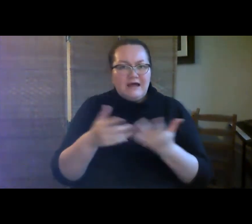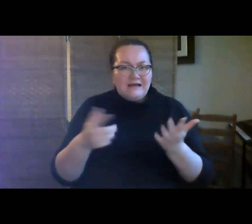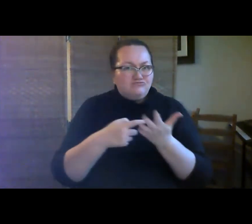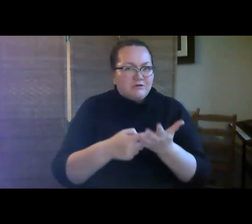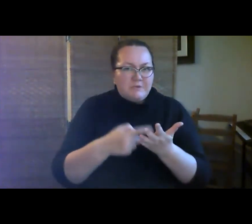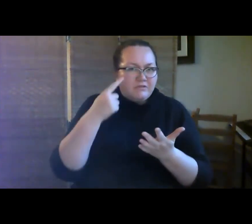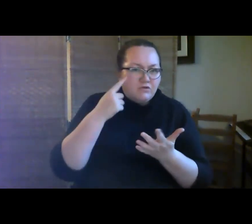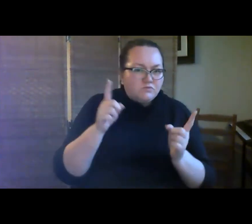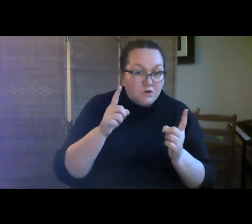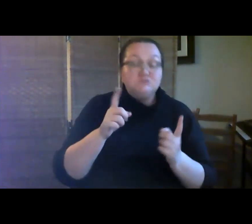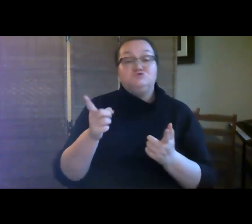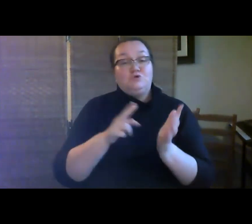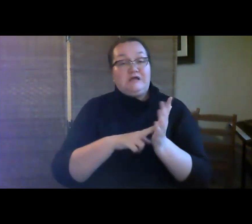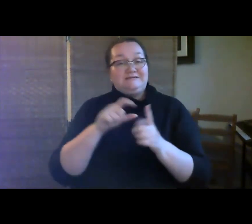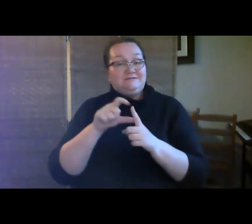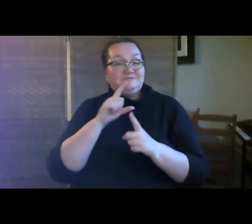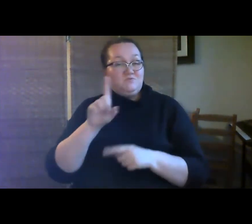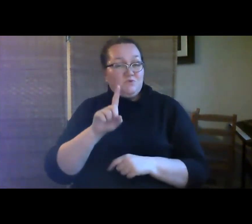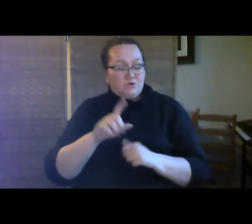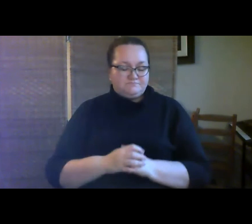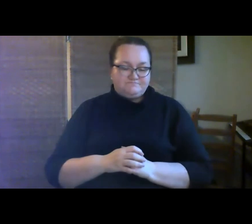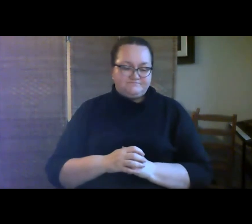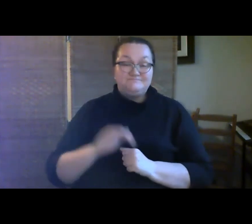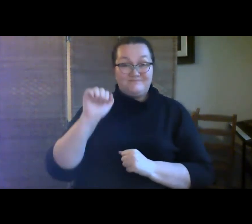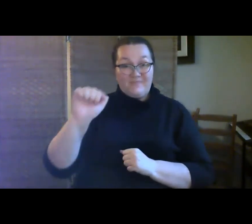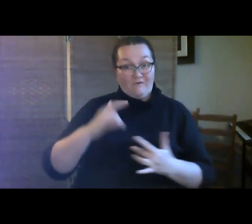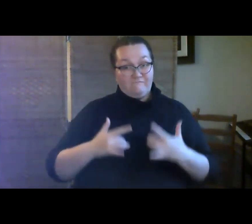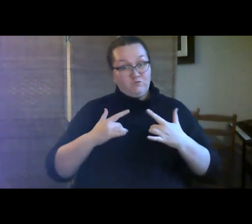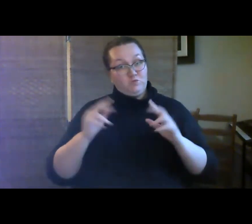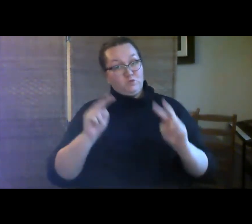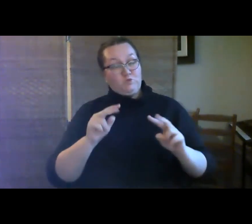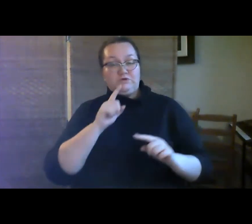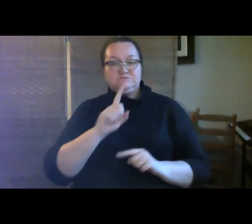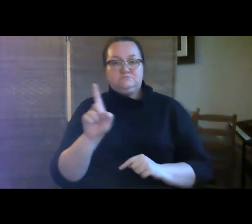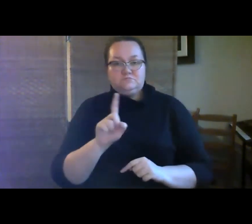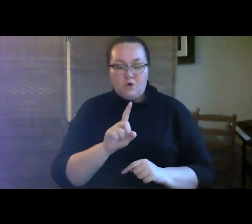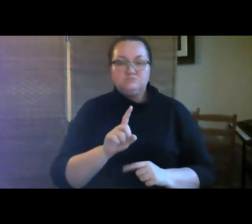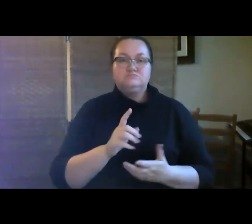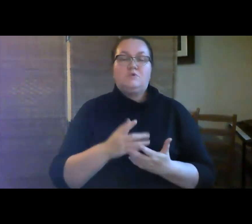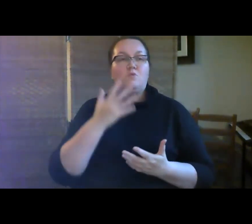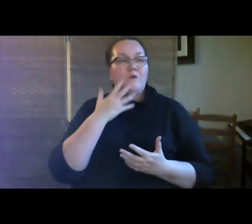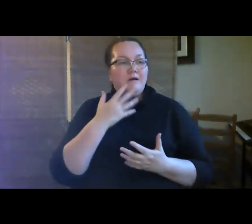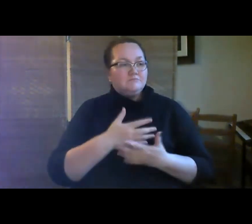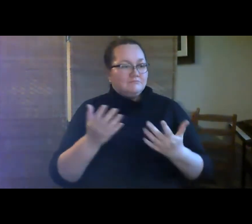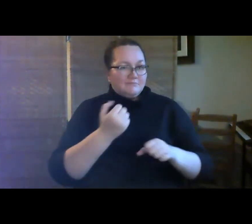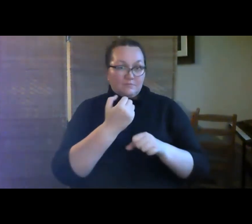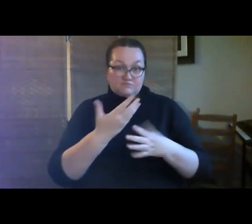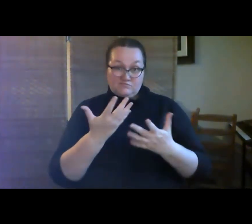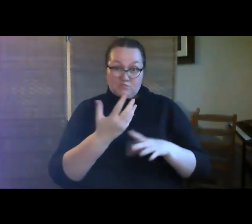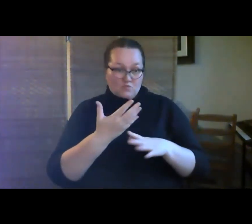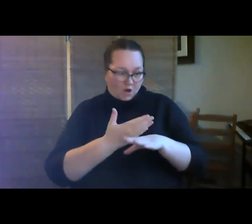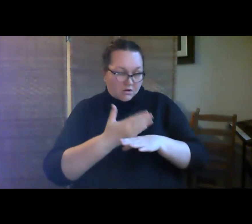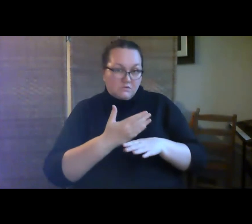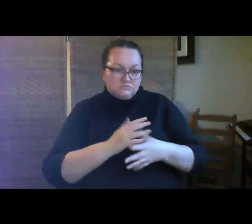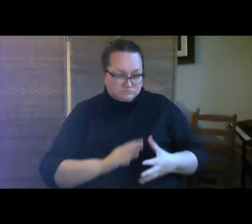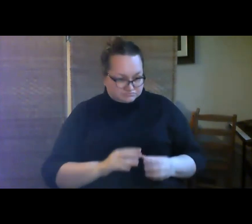thoughts. Most important from her perspective, in terms of taking work internationally, was to find out